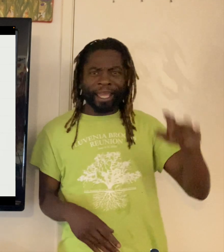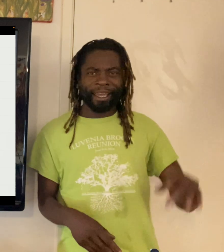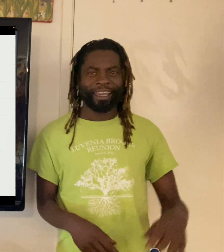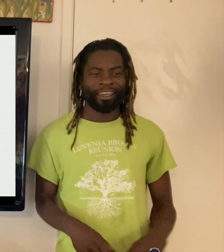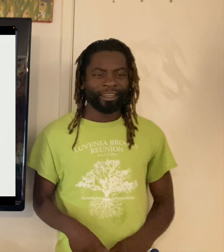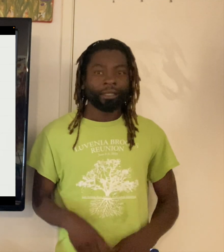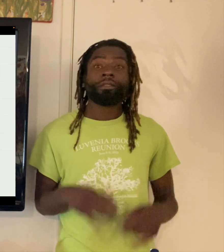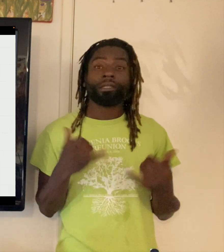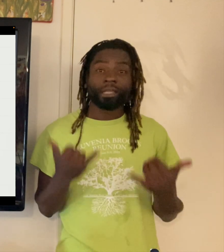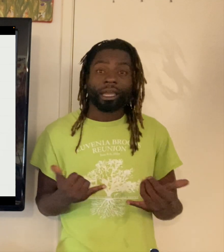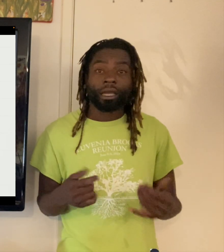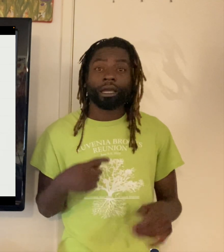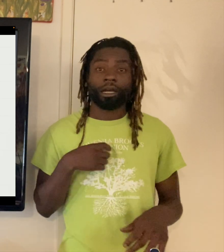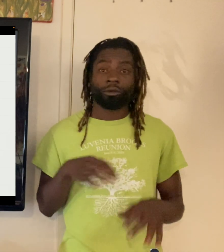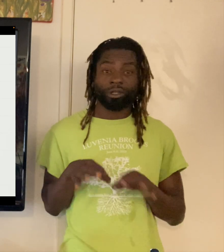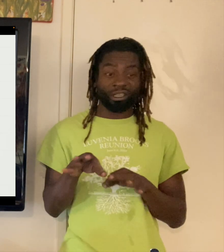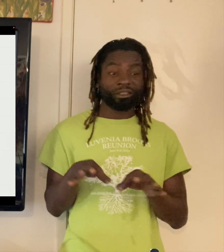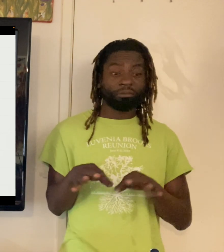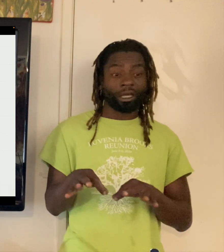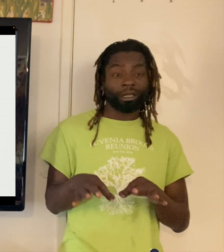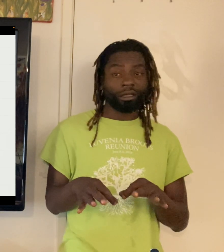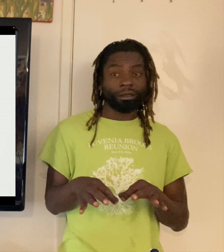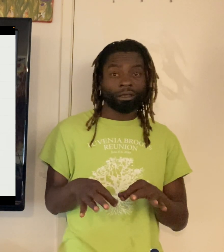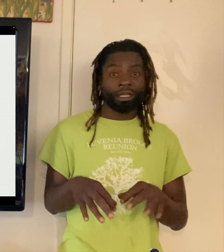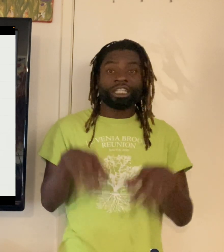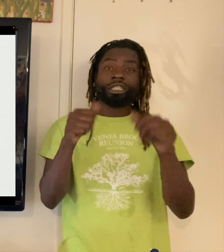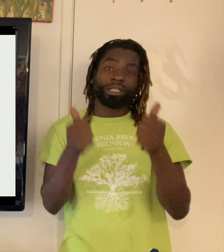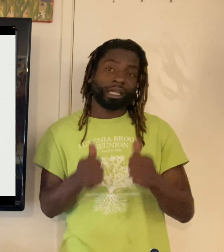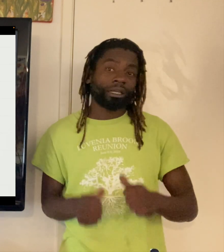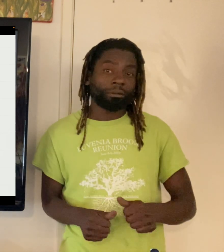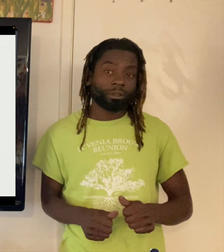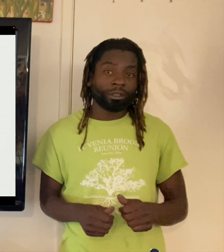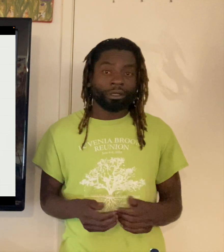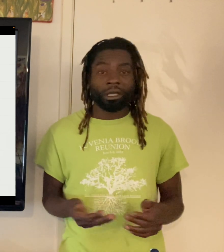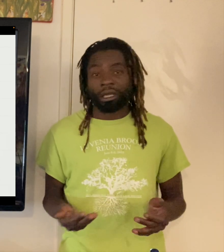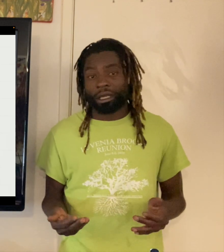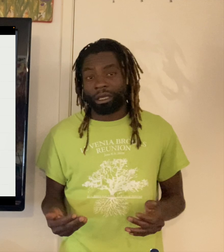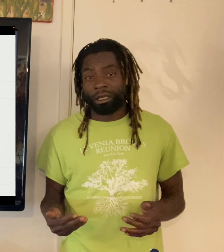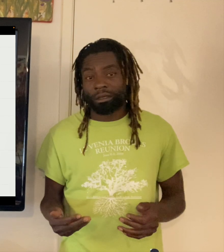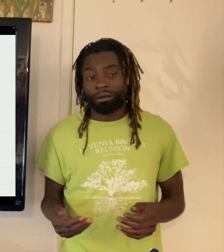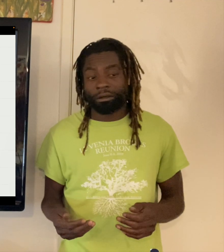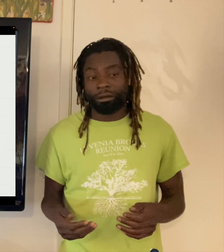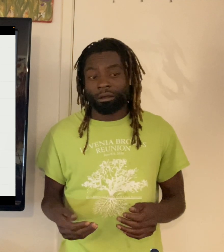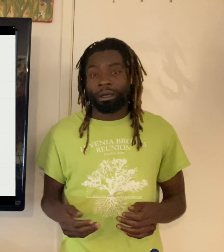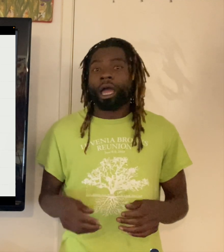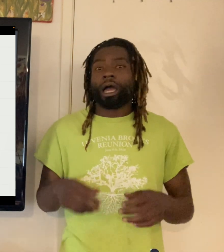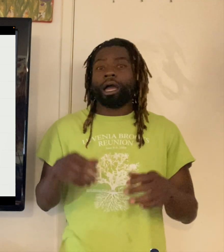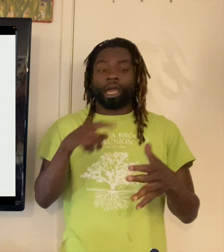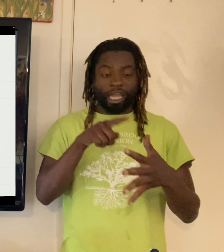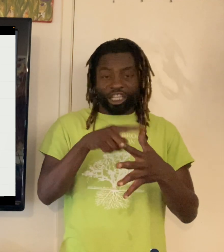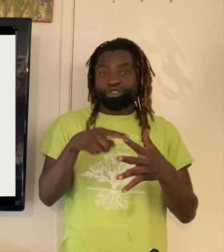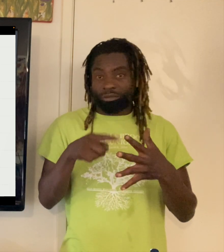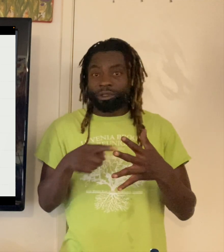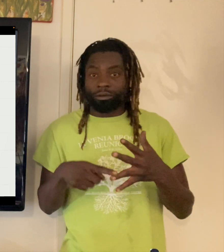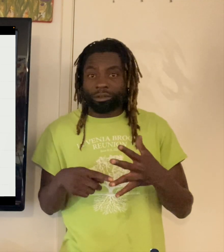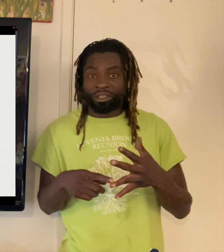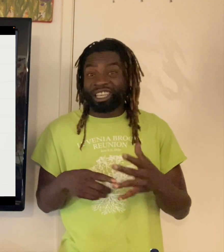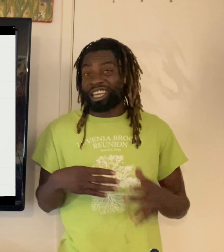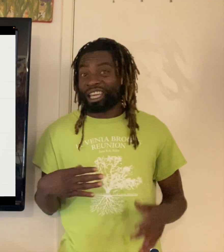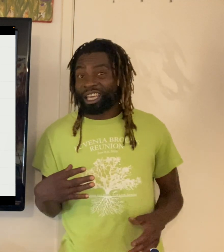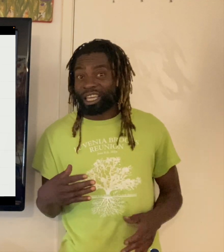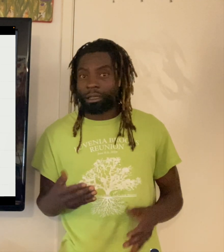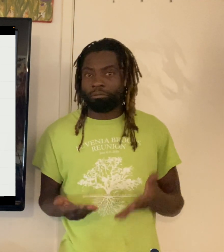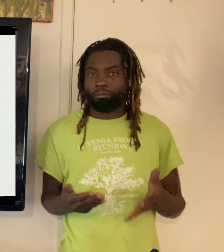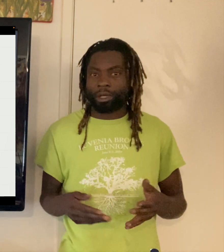Oh, hi, everybody. Today, I'm going to talk to you about shapes and attributes and